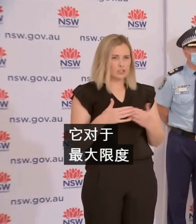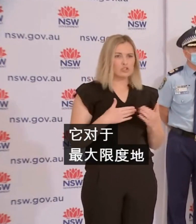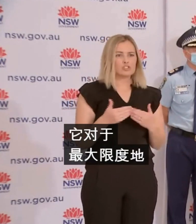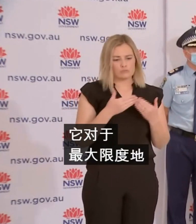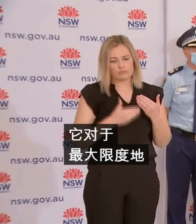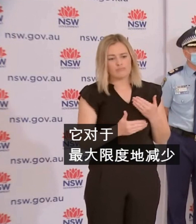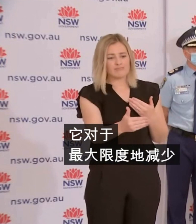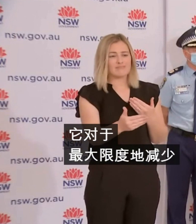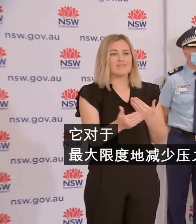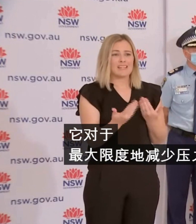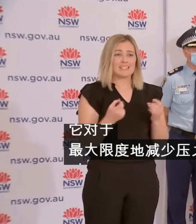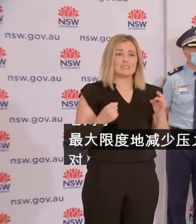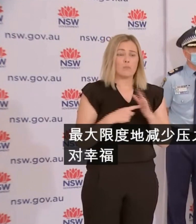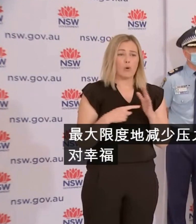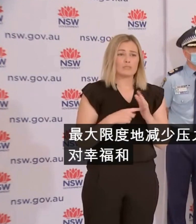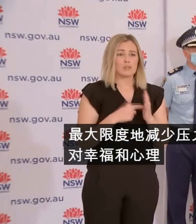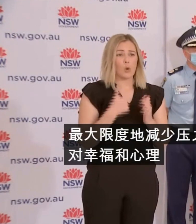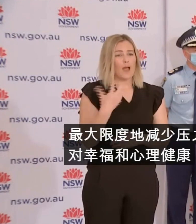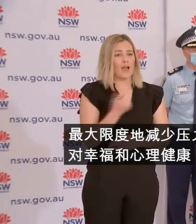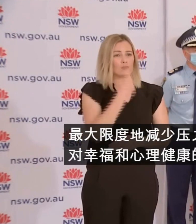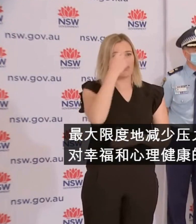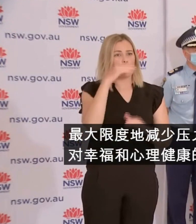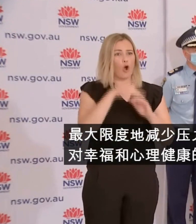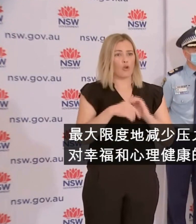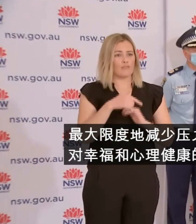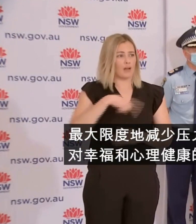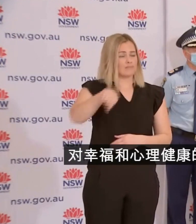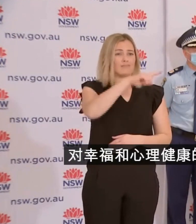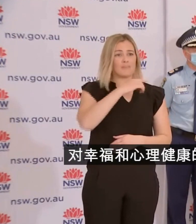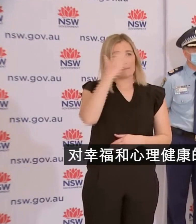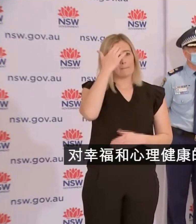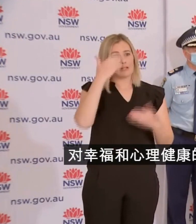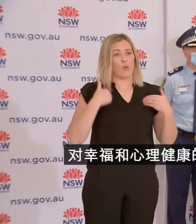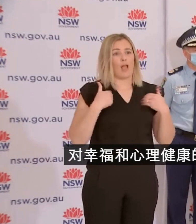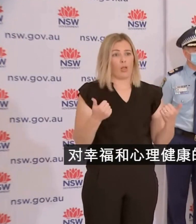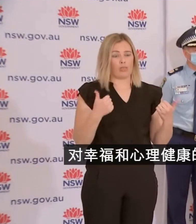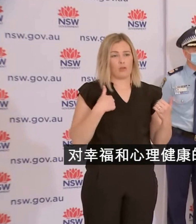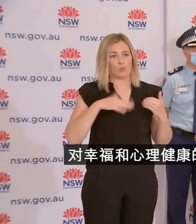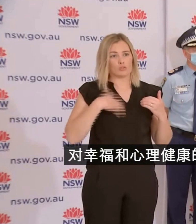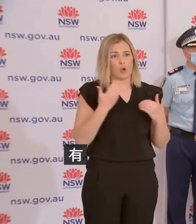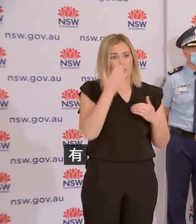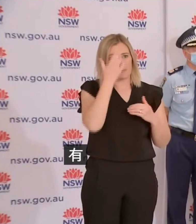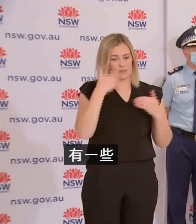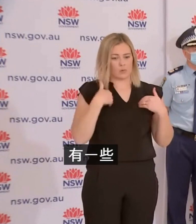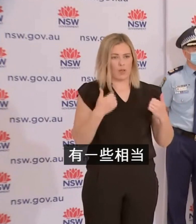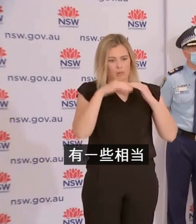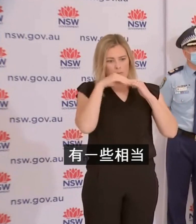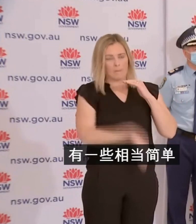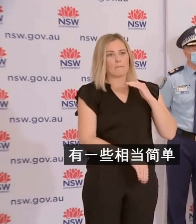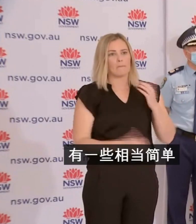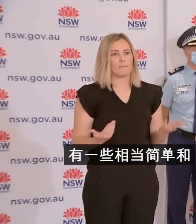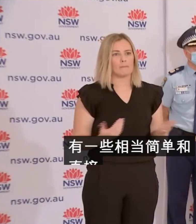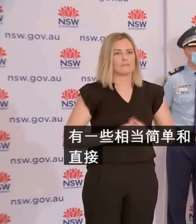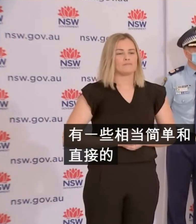minimising the sort of the well-being and mental health impacts of the stress. There are some